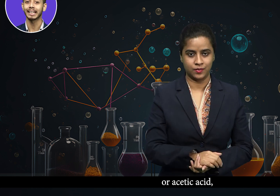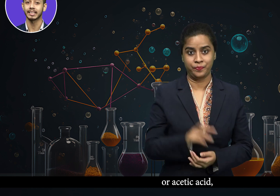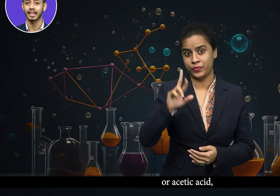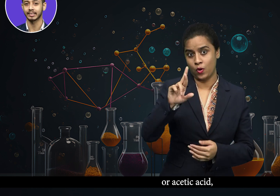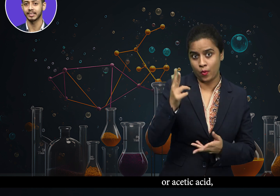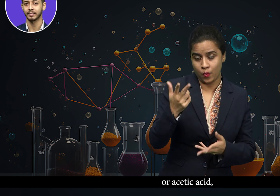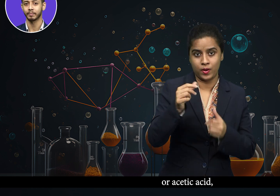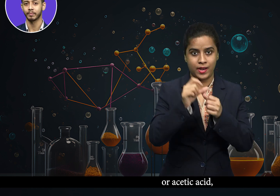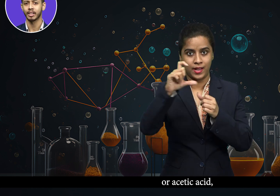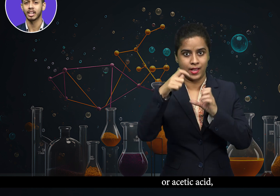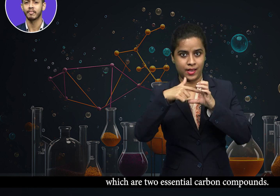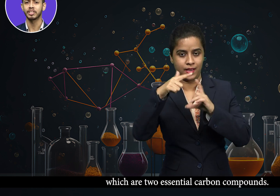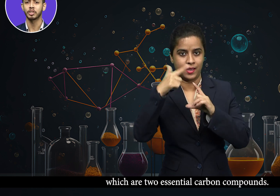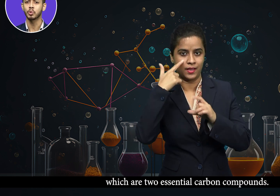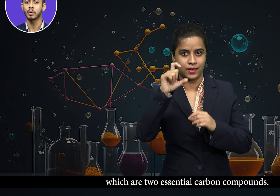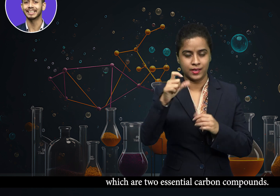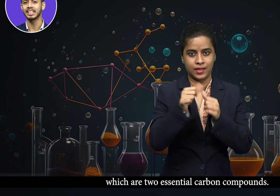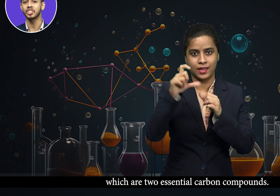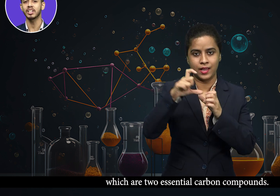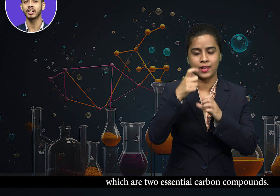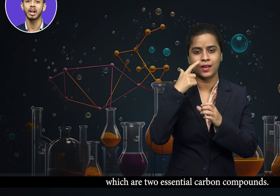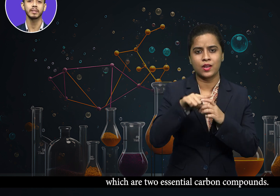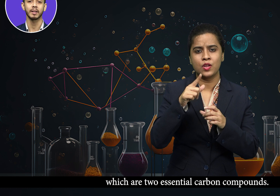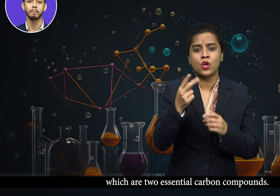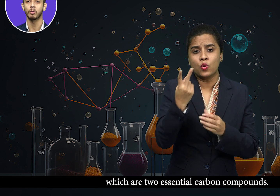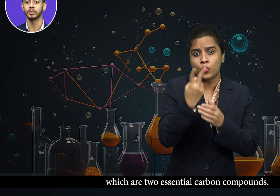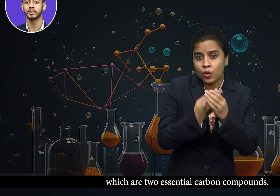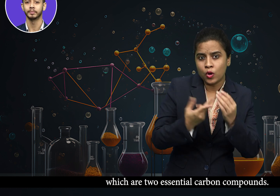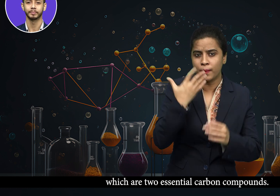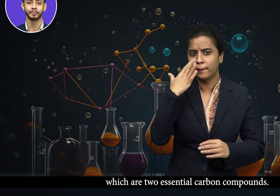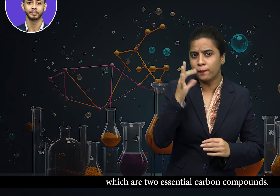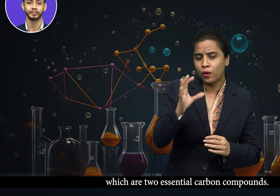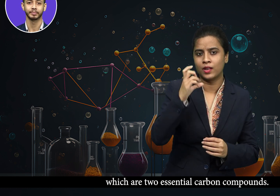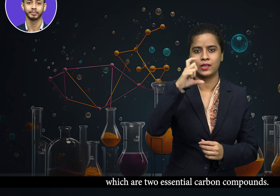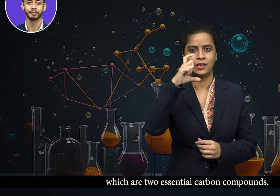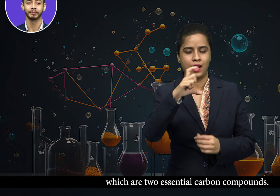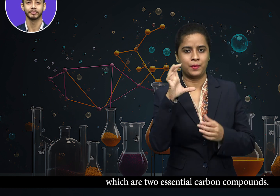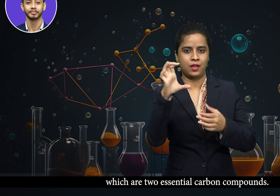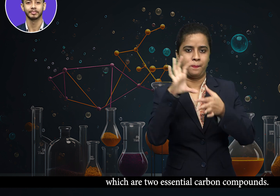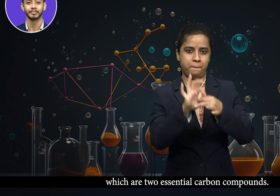or acetic acid, which are two essential carbon compounds.